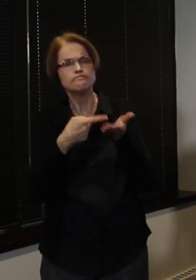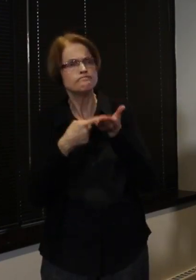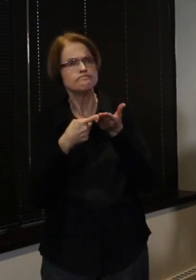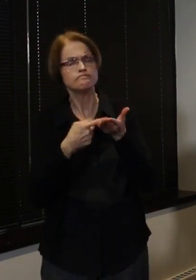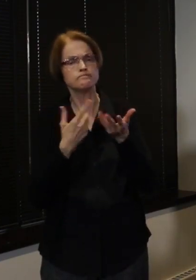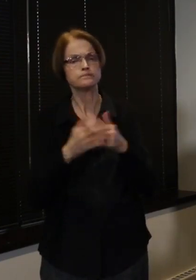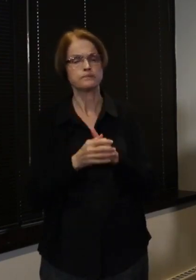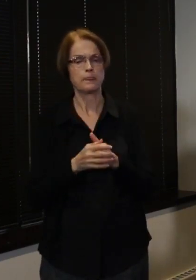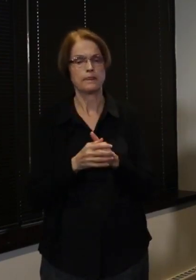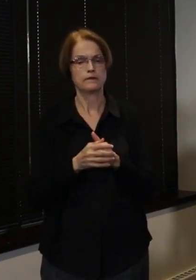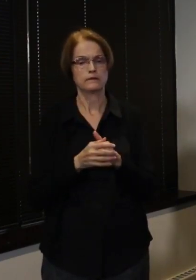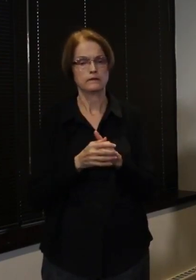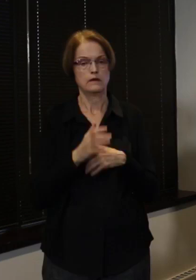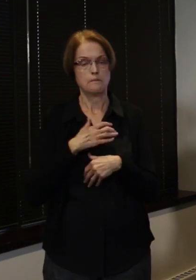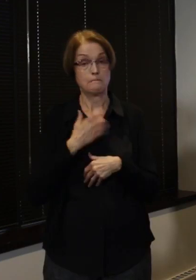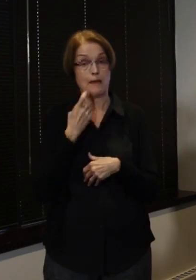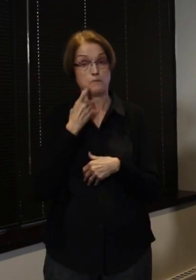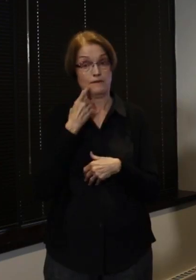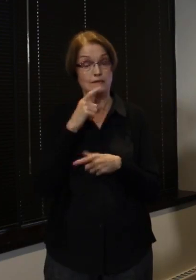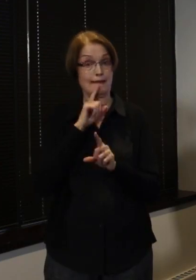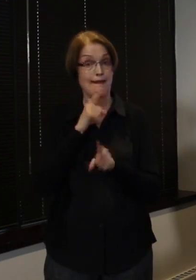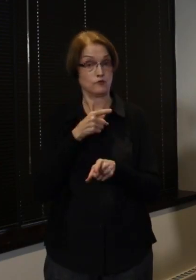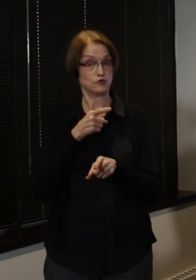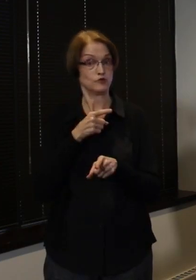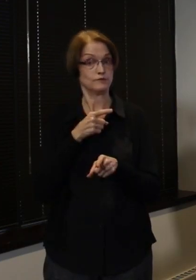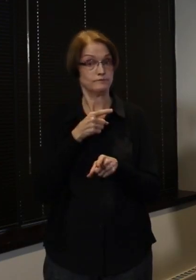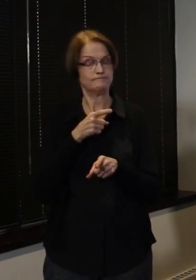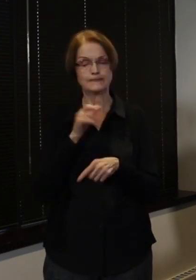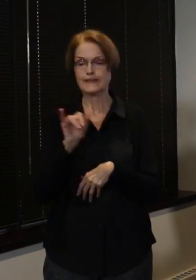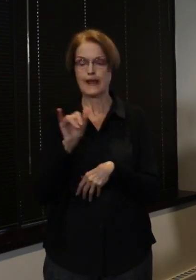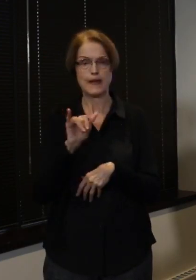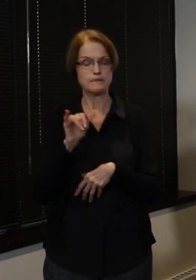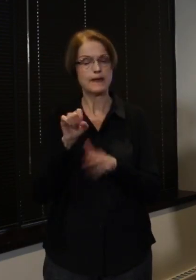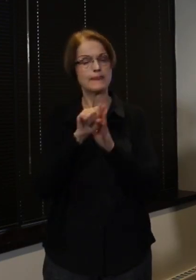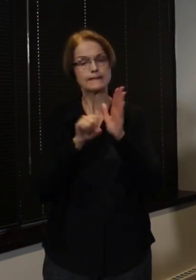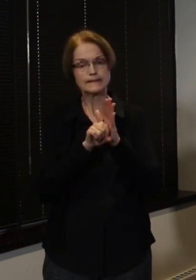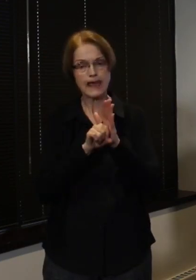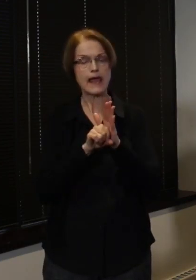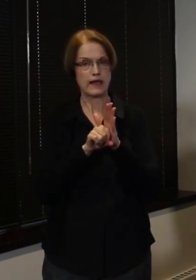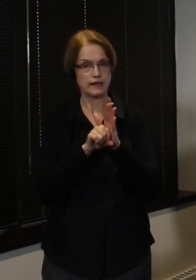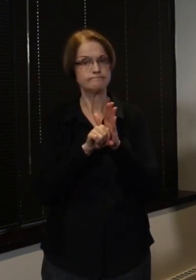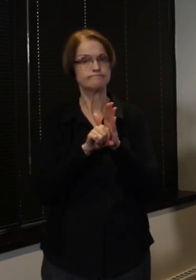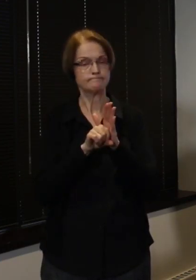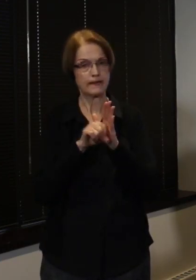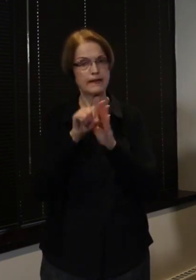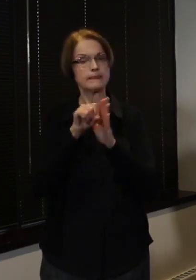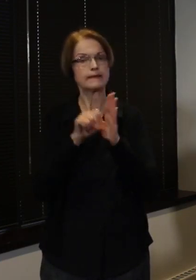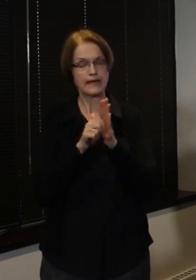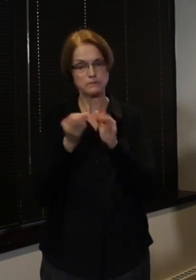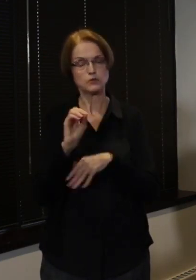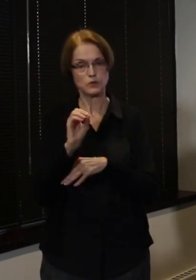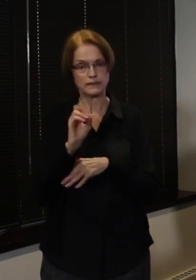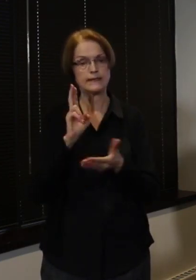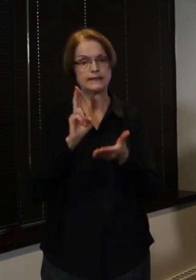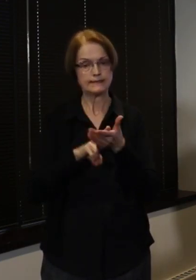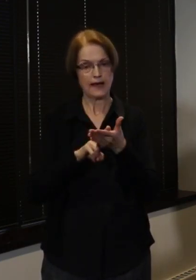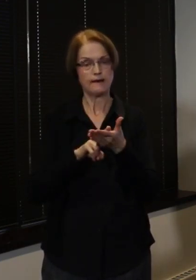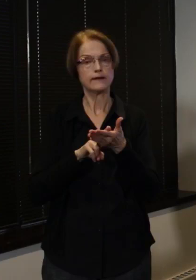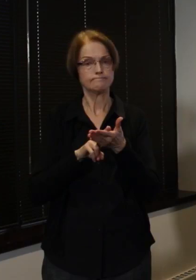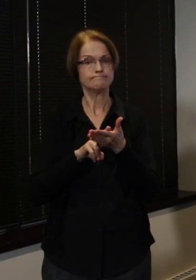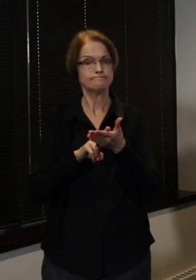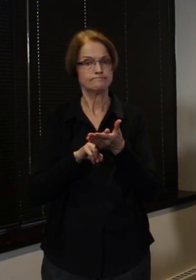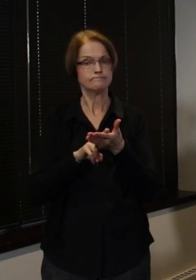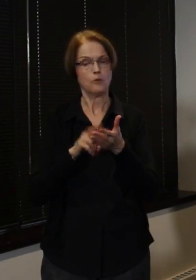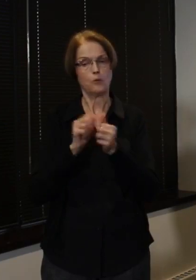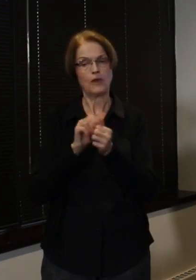to my previous answer on what we need from the office. So the state has, though, signed a contract with Vizient, as we've talked